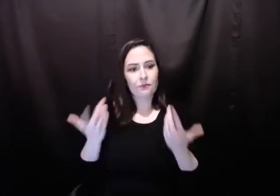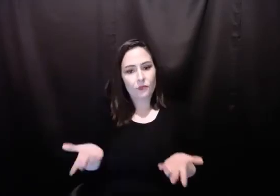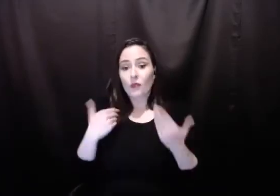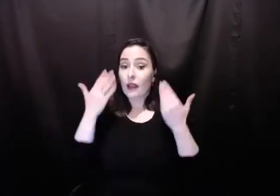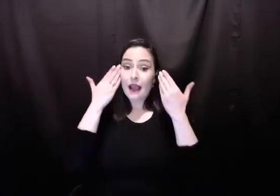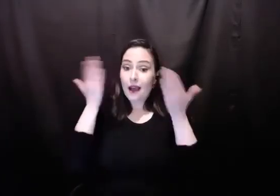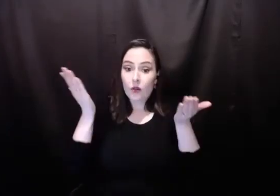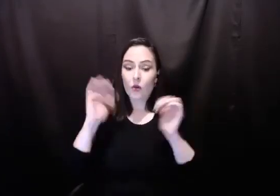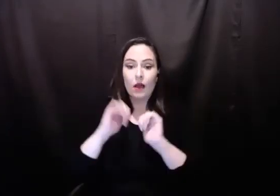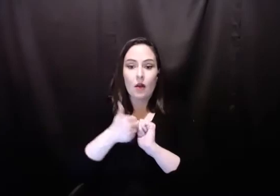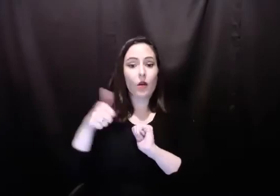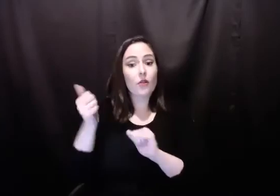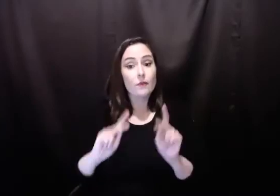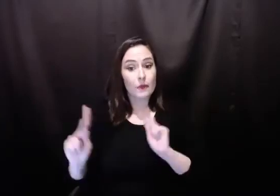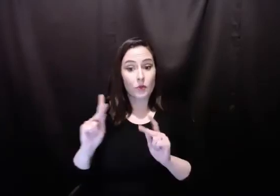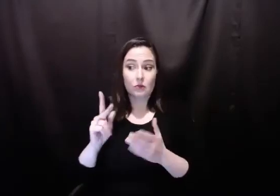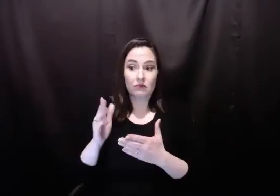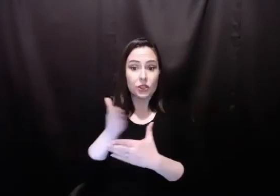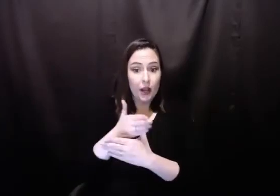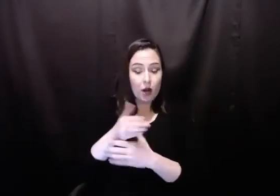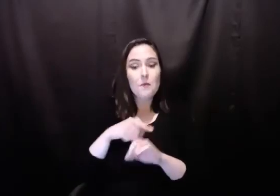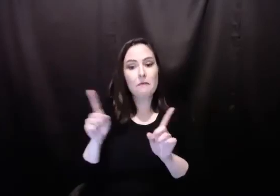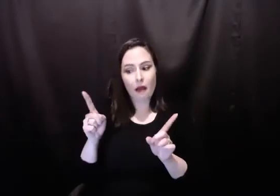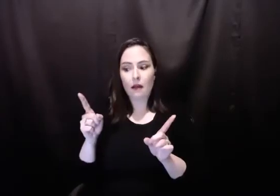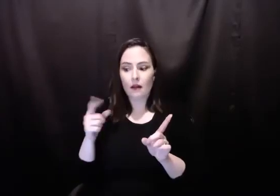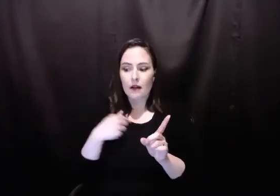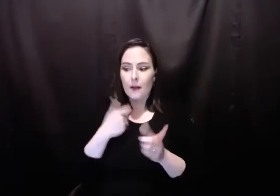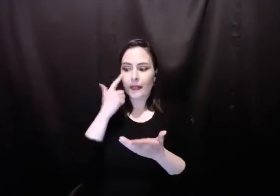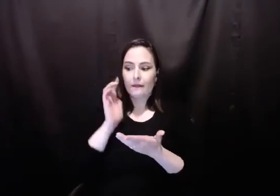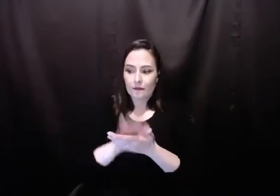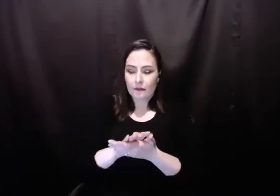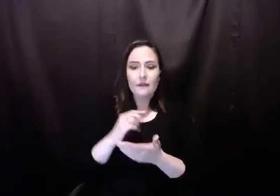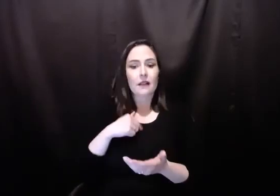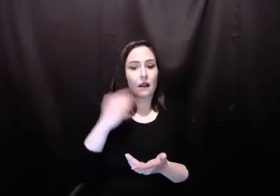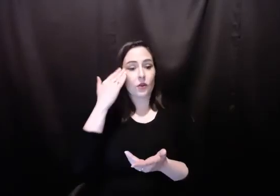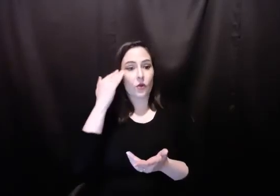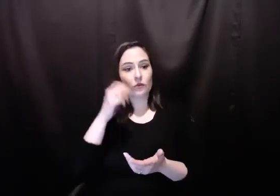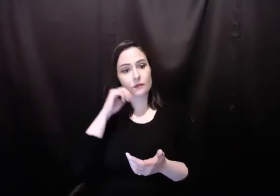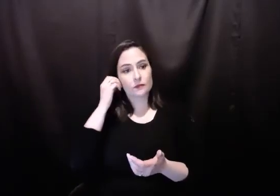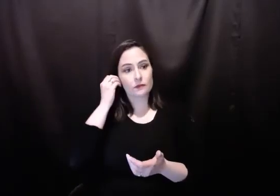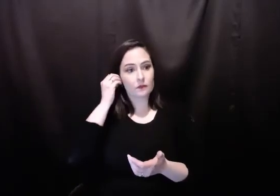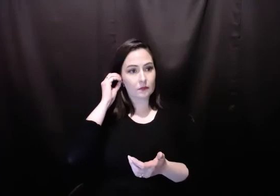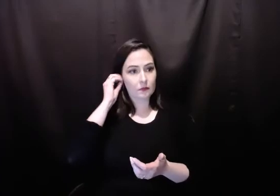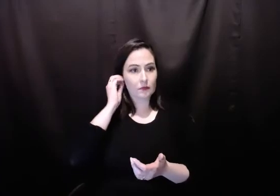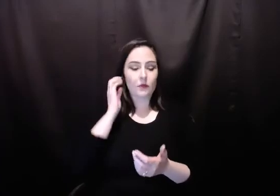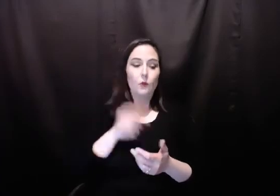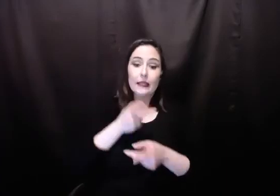we keep Al-Anon's gifts by sharing them with others. This sharing makes Al-Anon the vital, forward-reaching fellowship it is. Our great